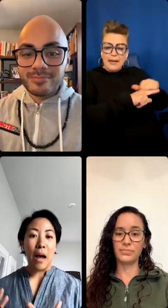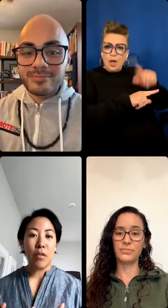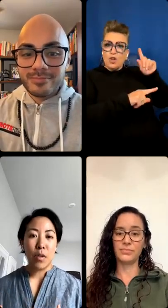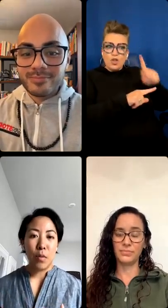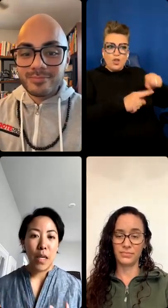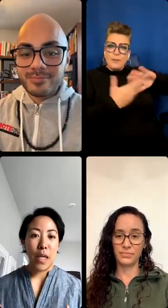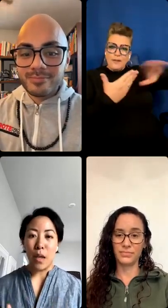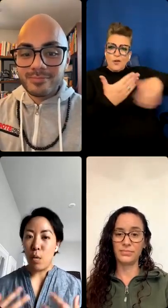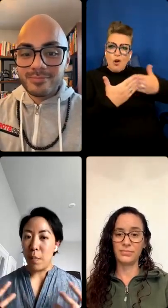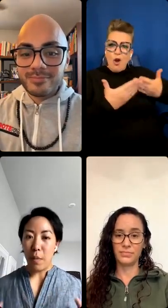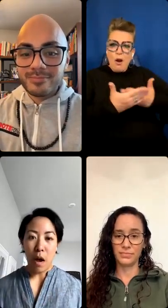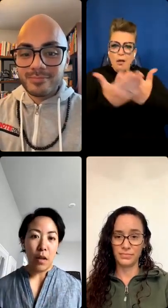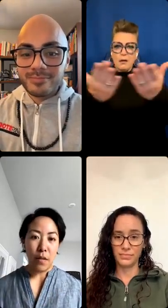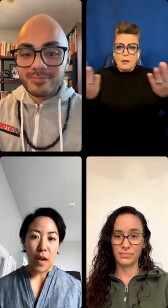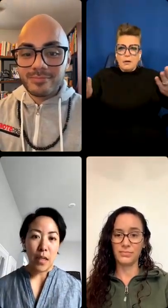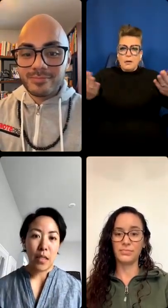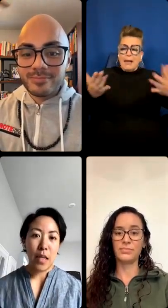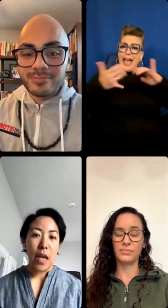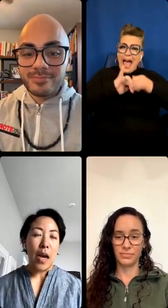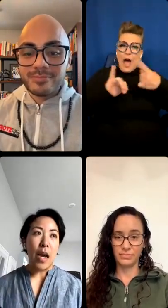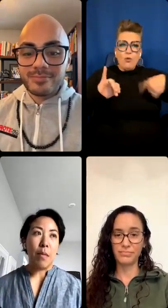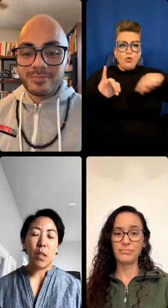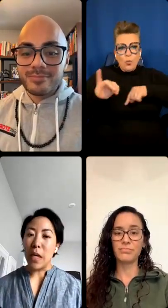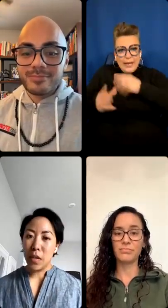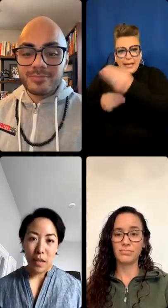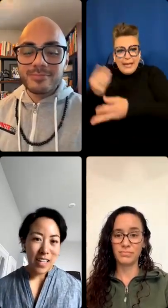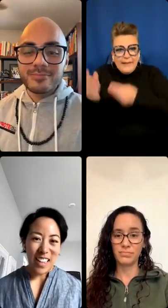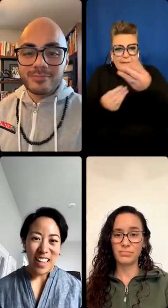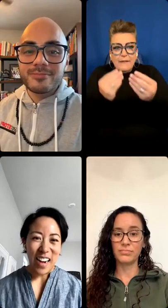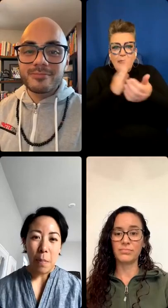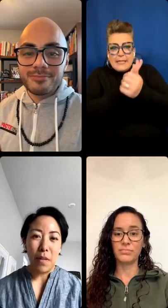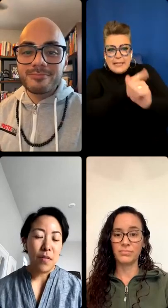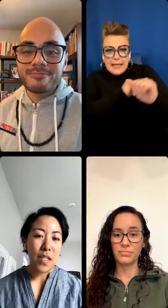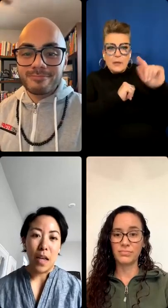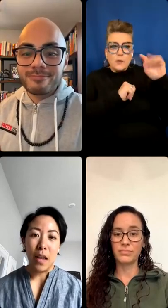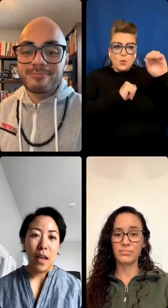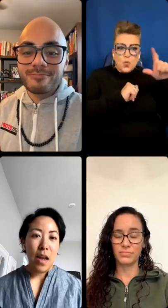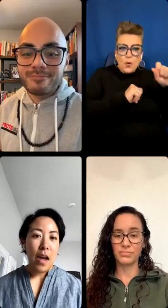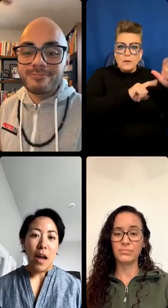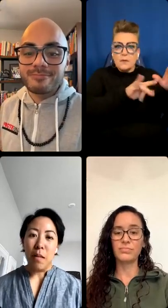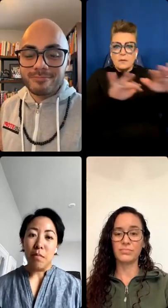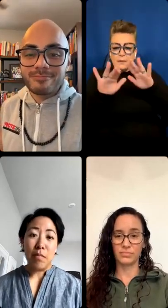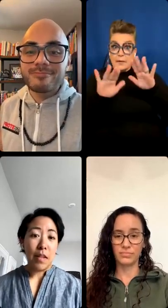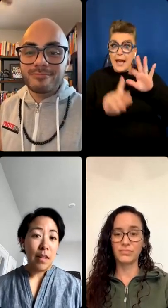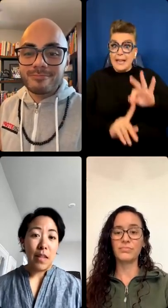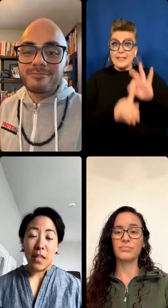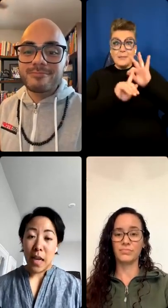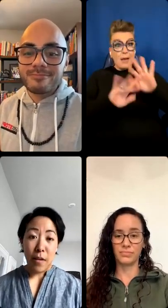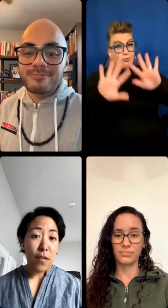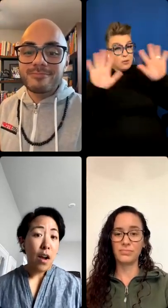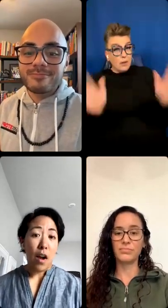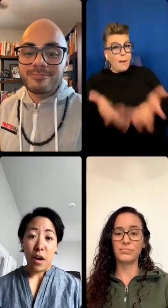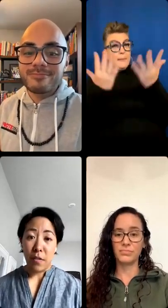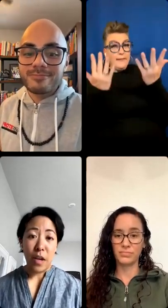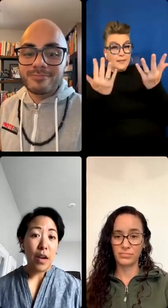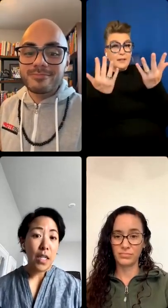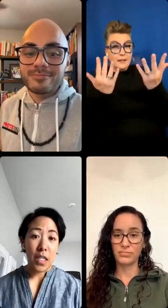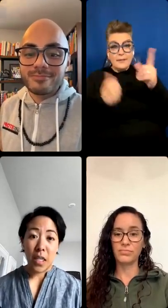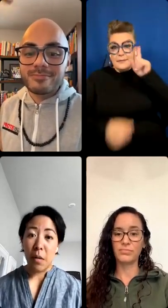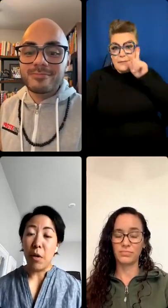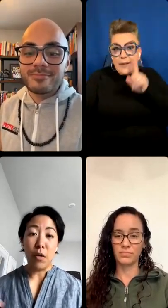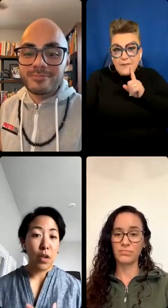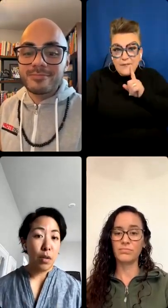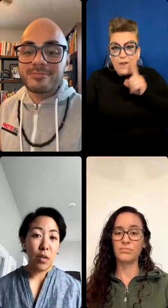but how do we equip all of us, especially in uplifting deaf, hard of